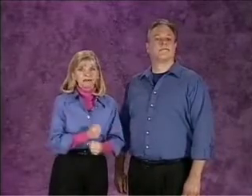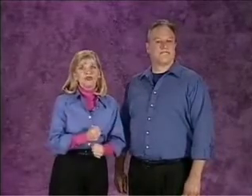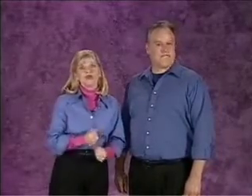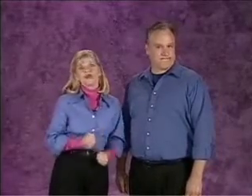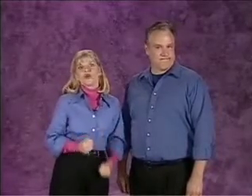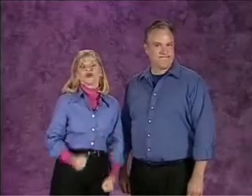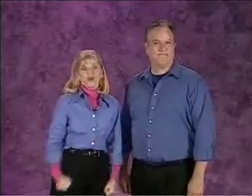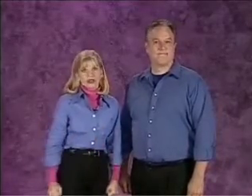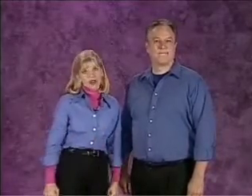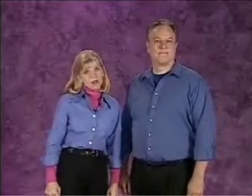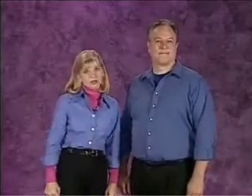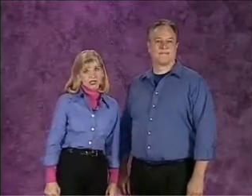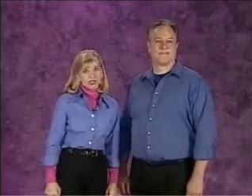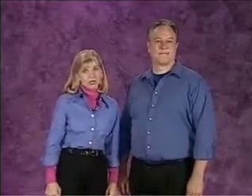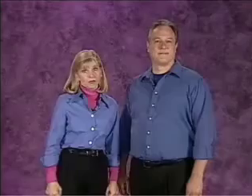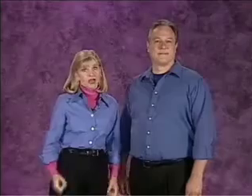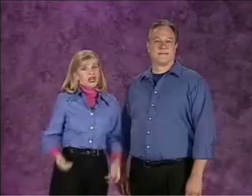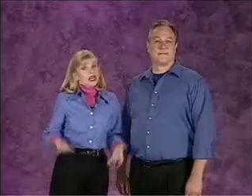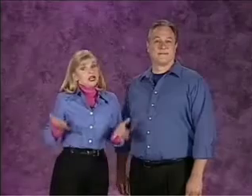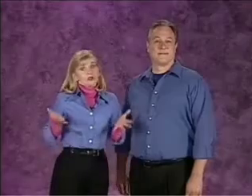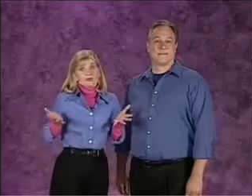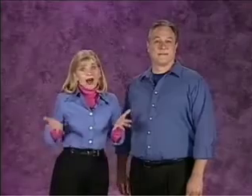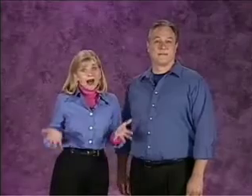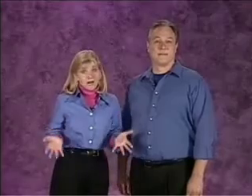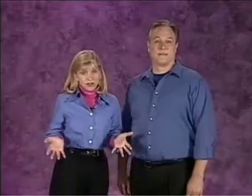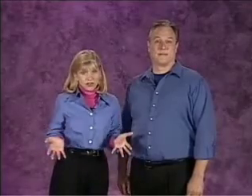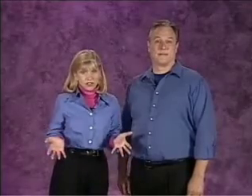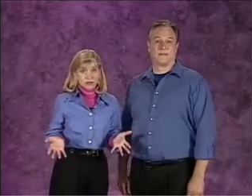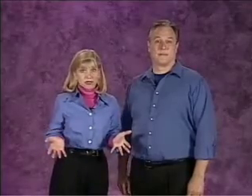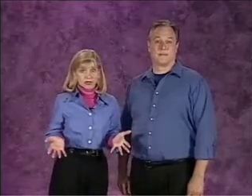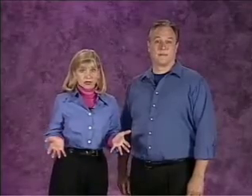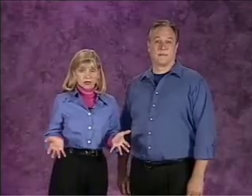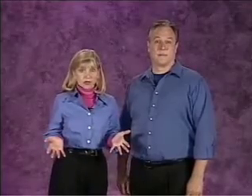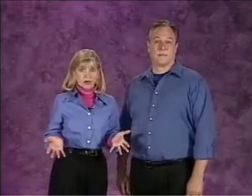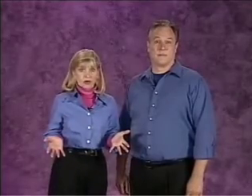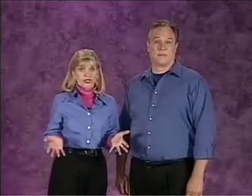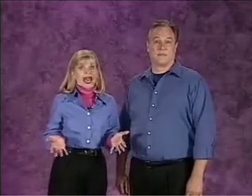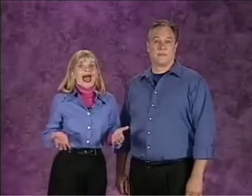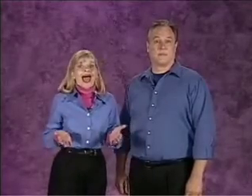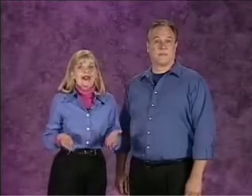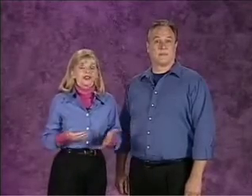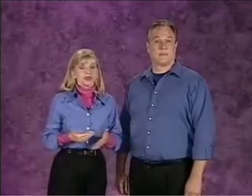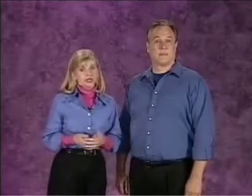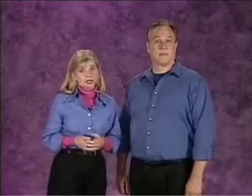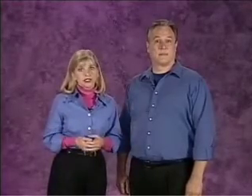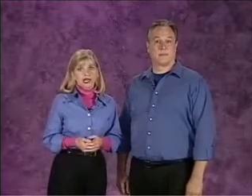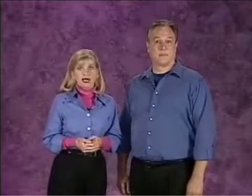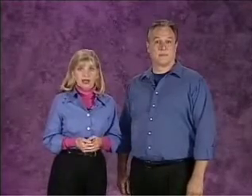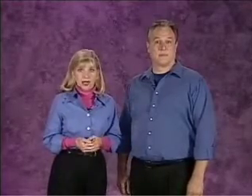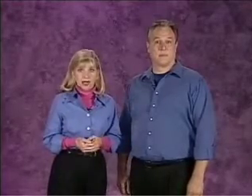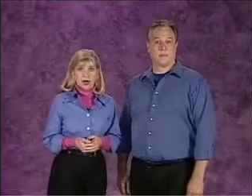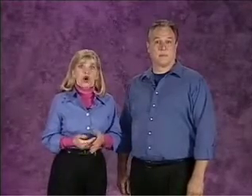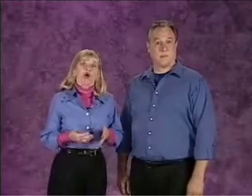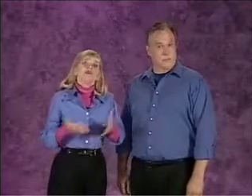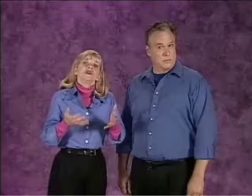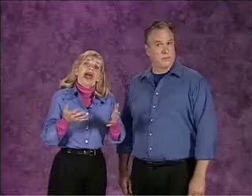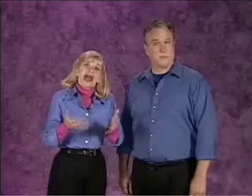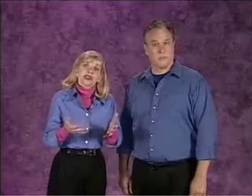moving forward with the conversation. If you've obviously missed something important, ask to see a sign again, or even ask